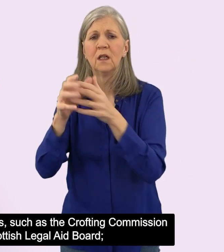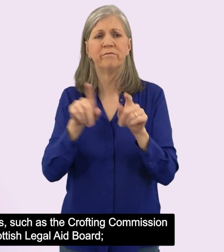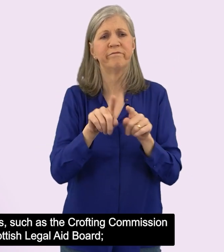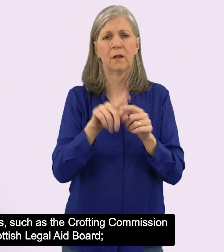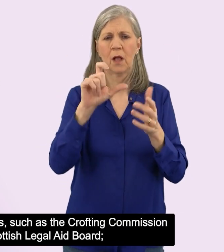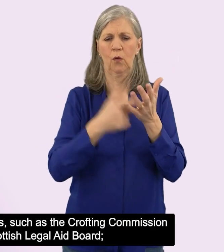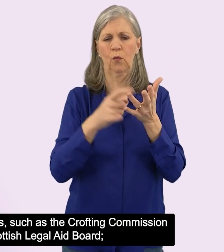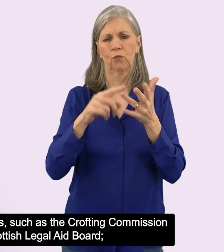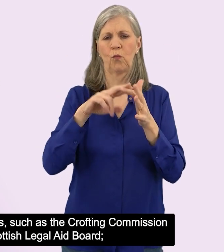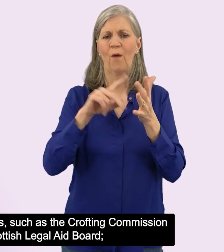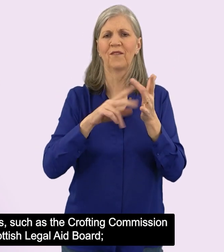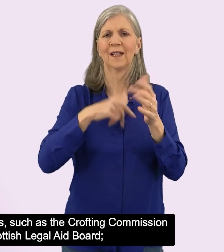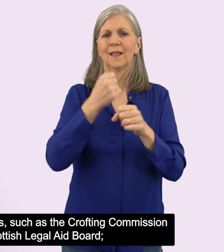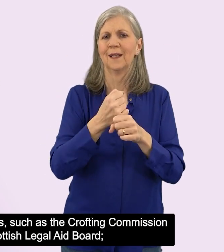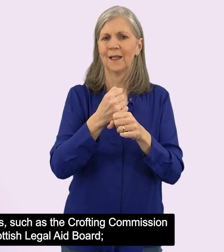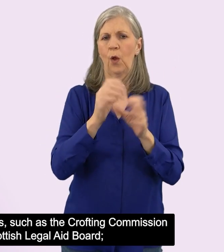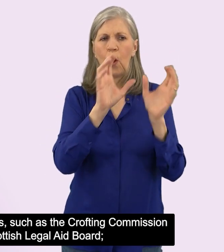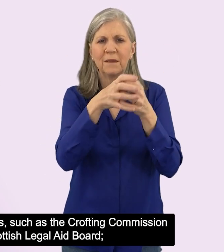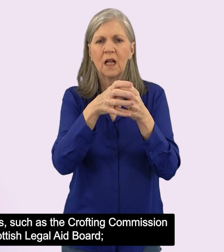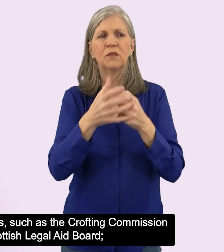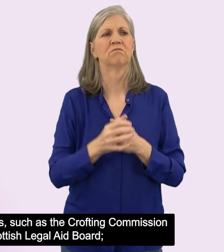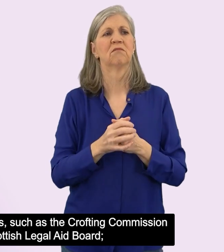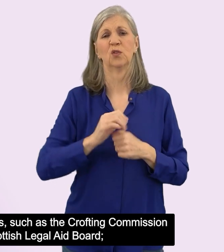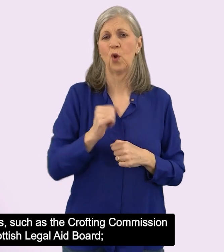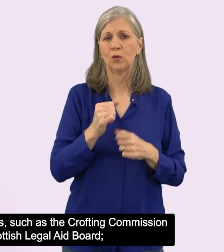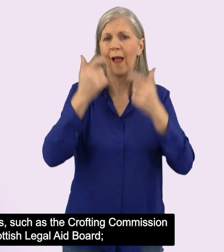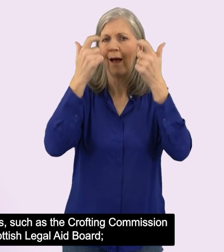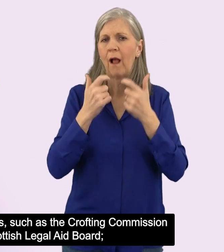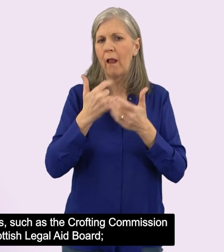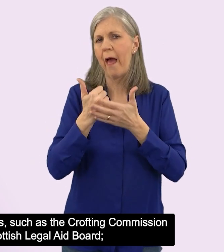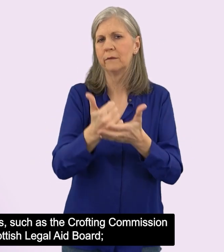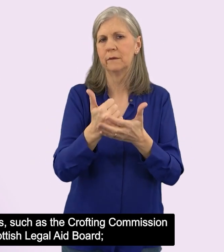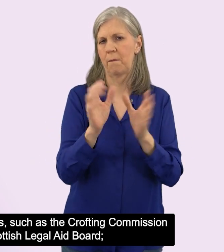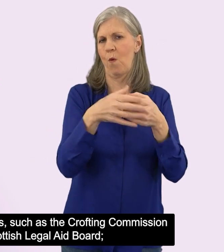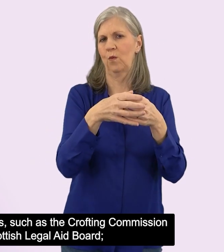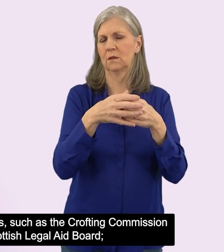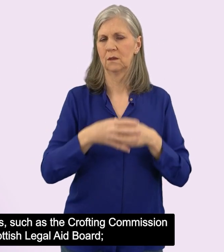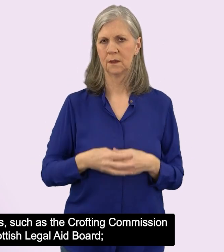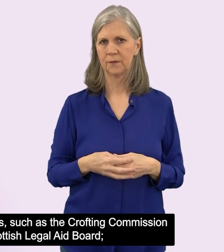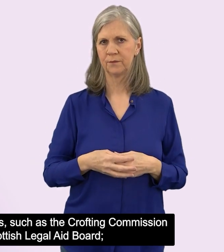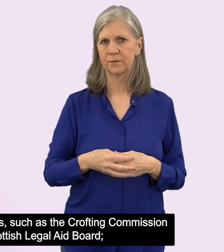Individual public bodies, such as the Crofton Commission and the Scottish Legal Aid Board.